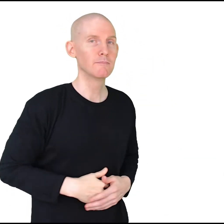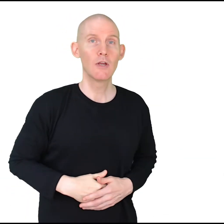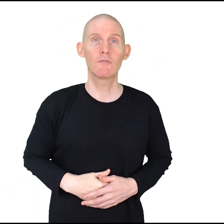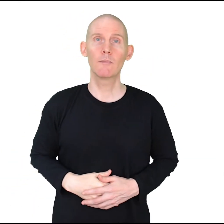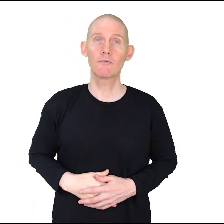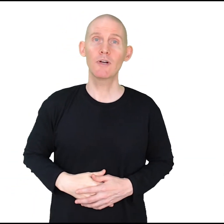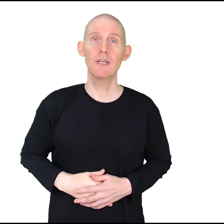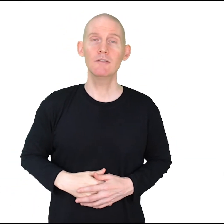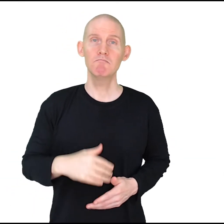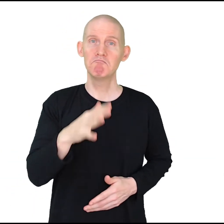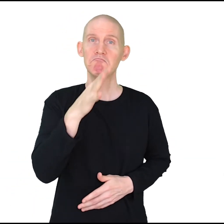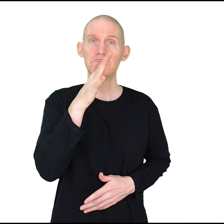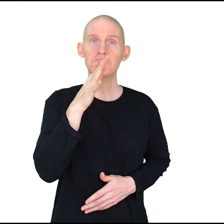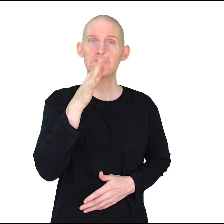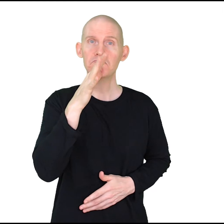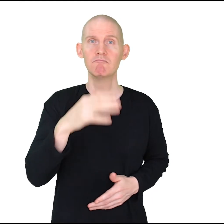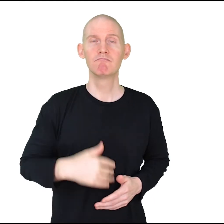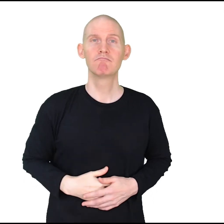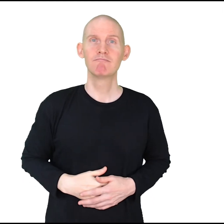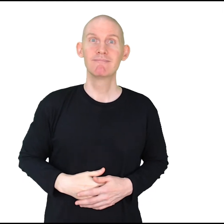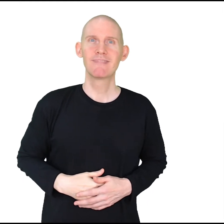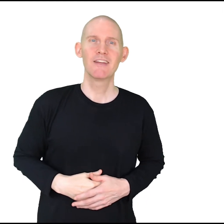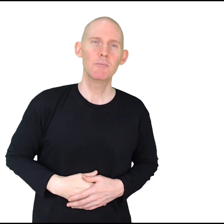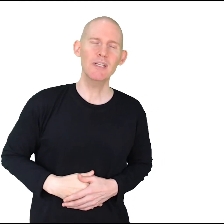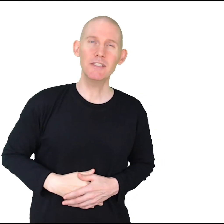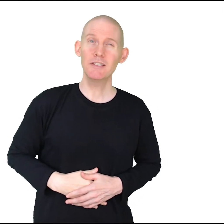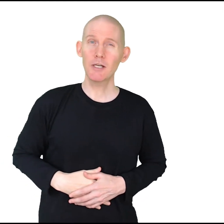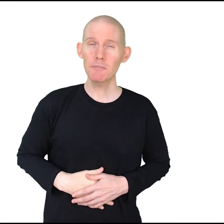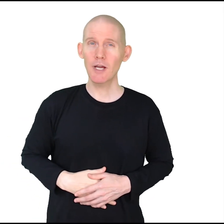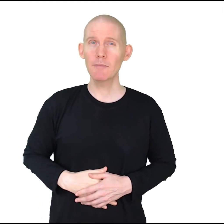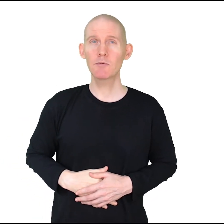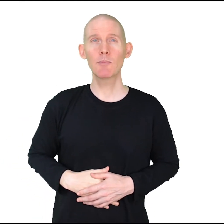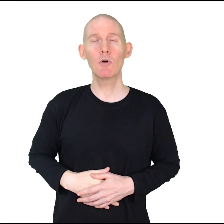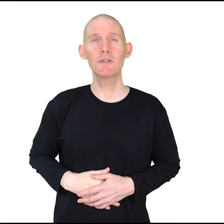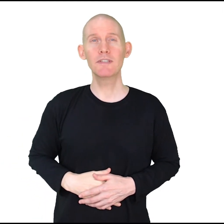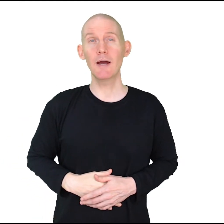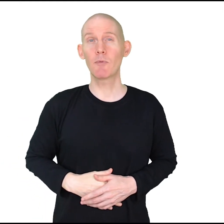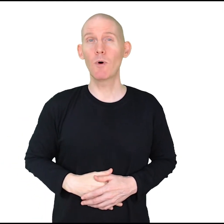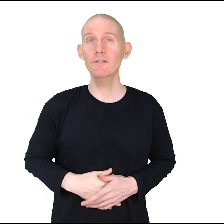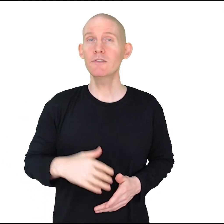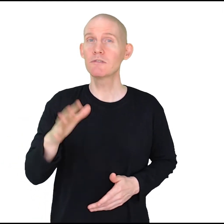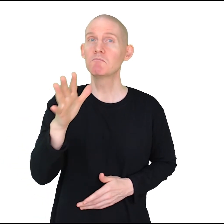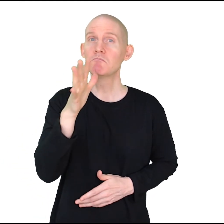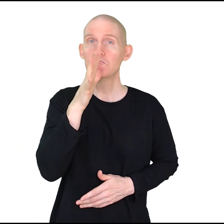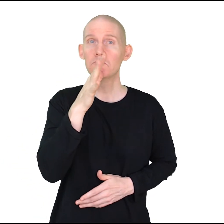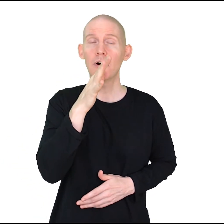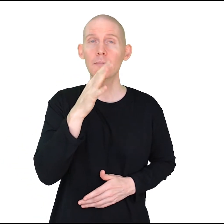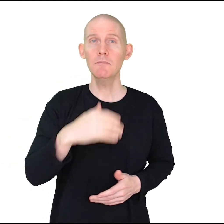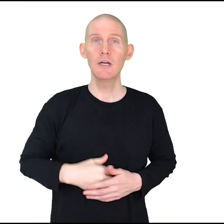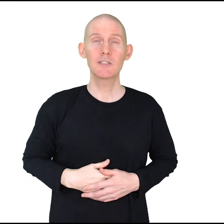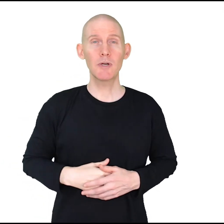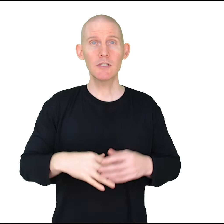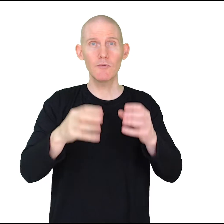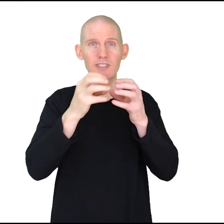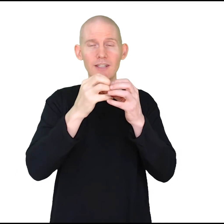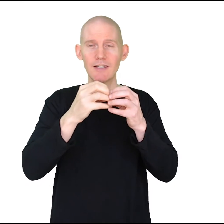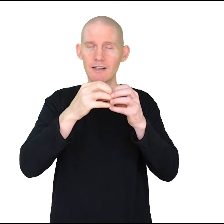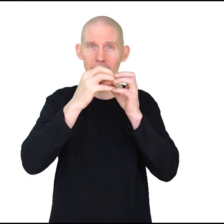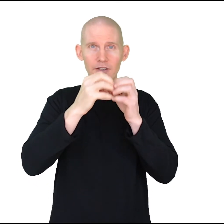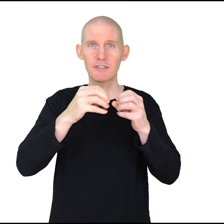From the front again. You may see sometimes people only tap once, mom, especially if it's in a sentence